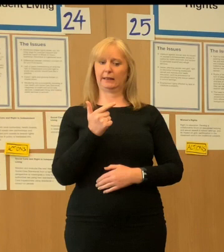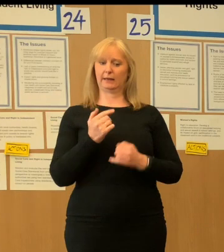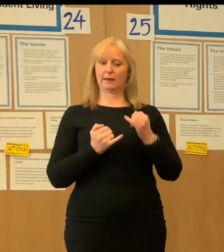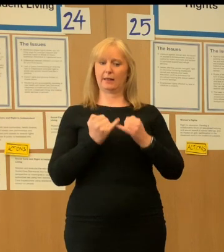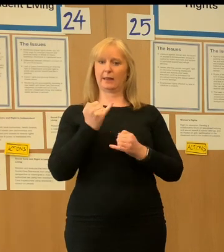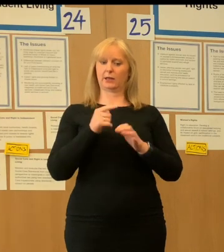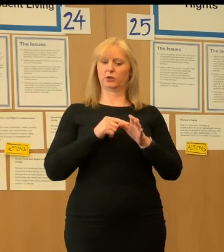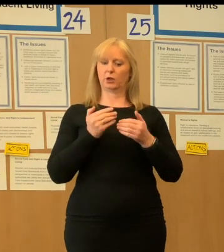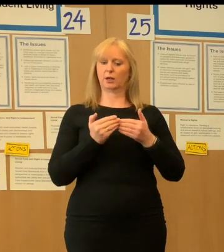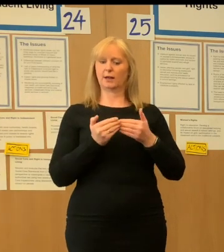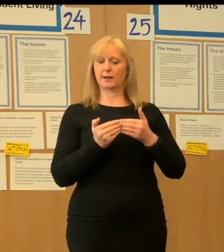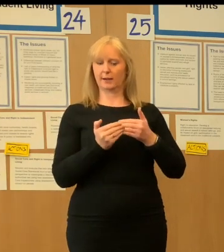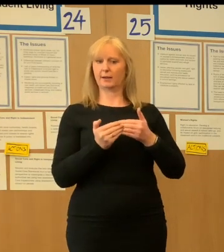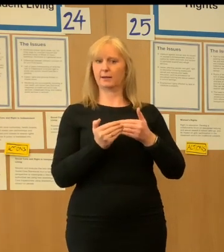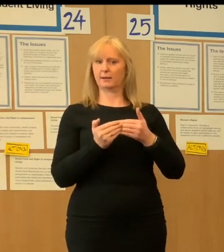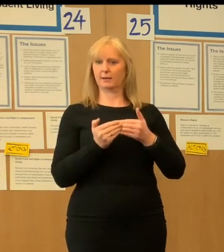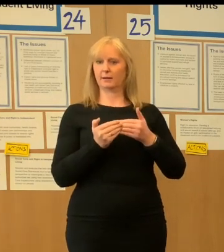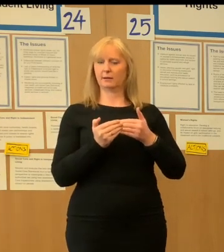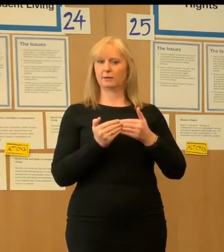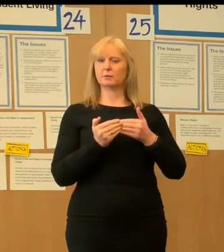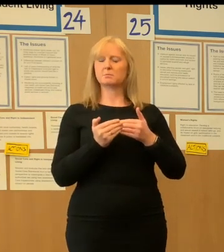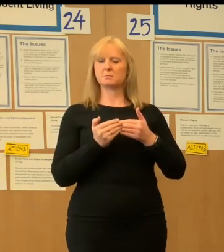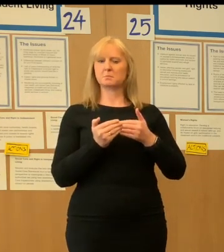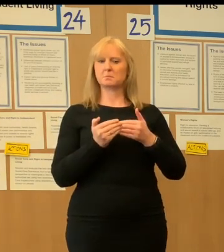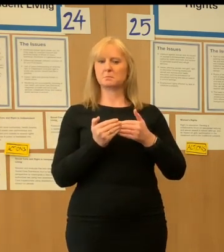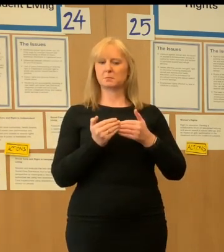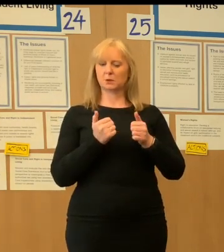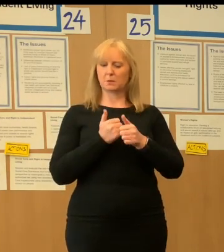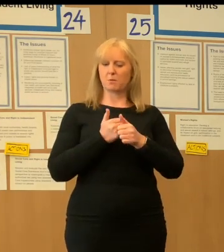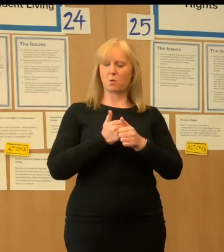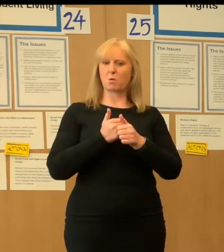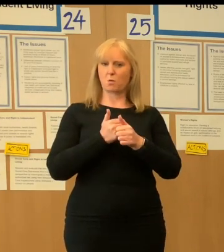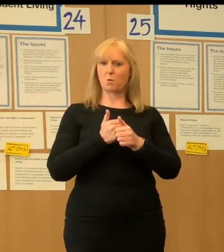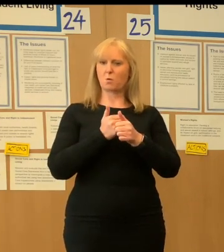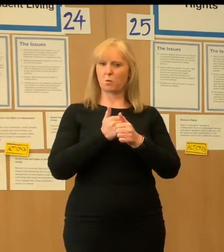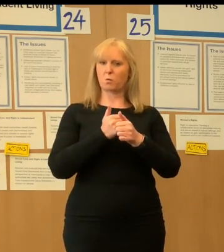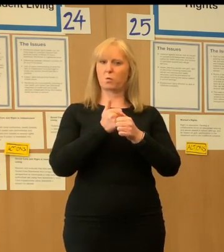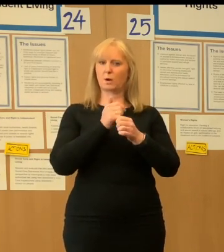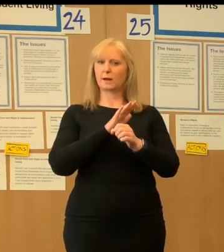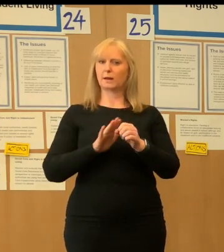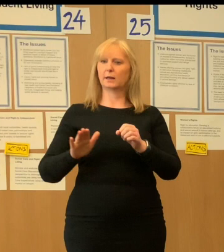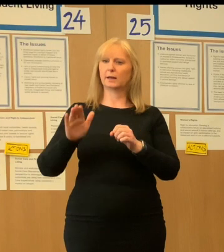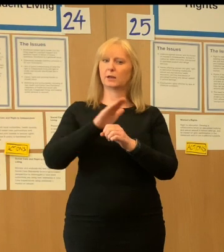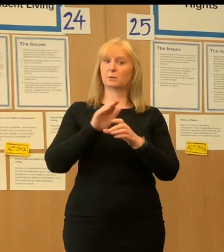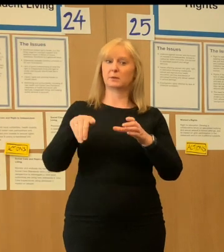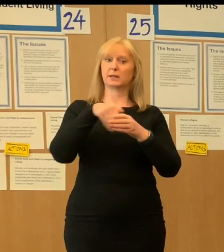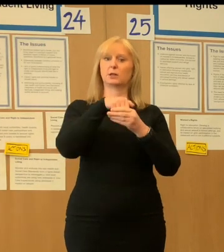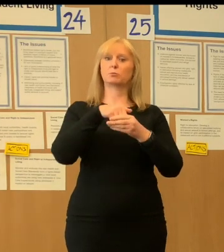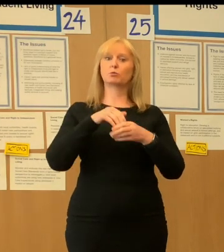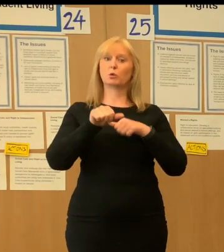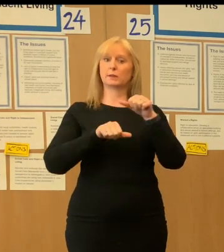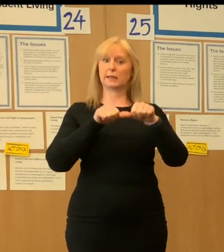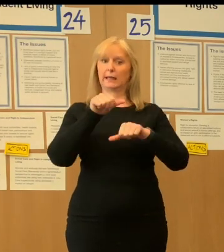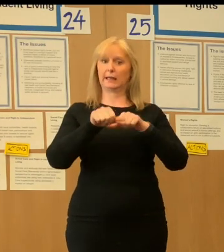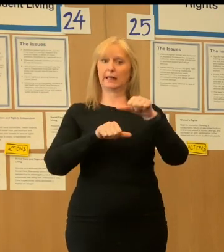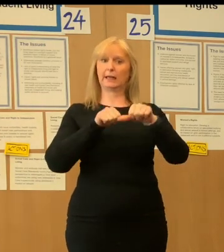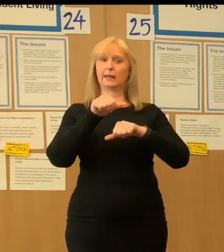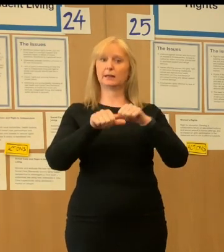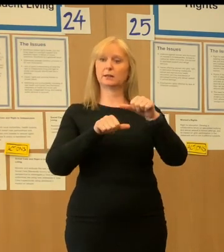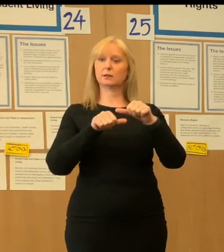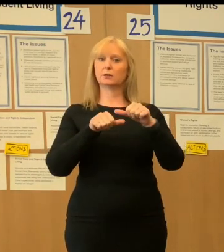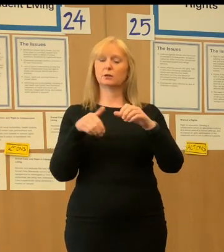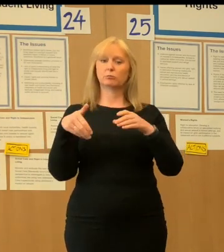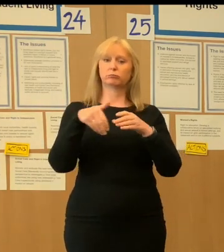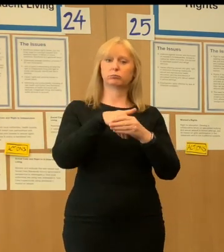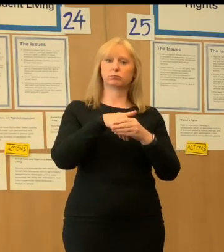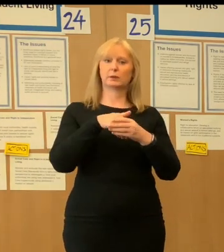year, we invested in and supported a national participation process. That was a process that involved